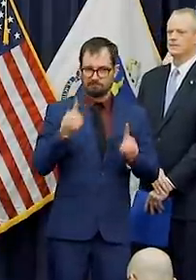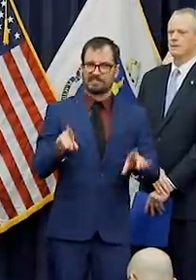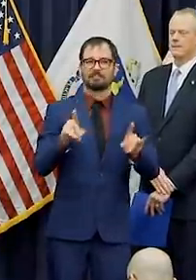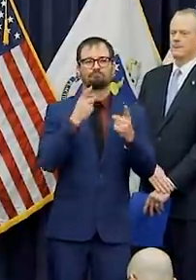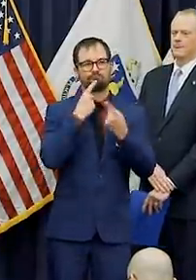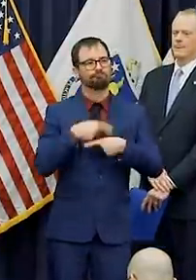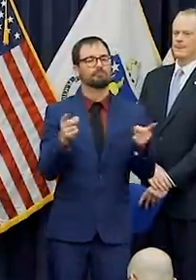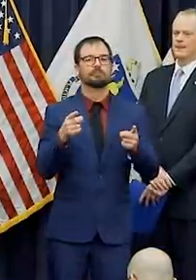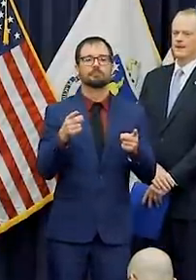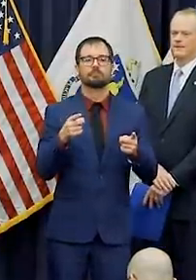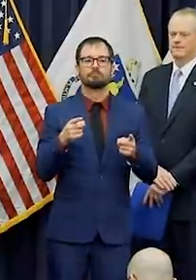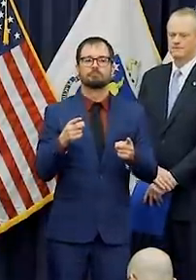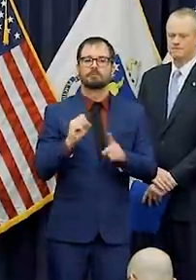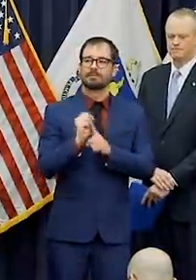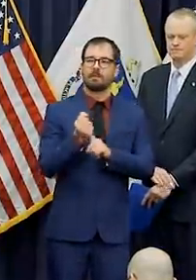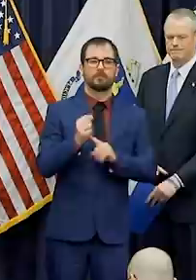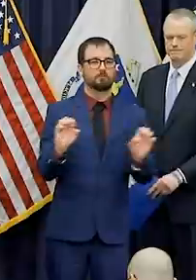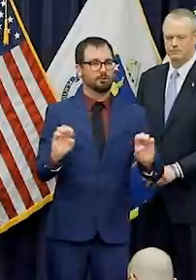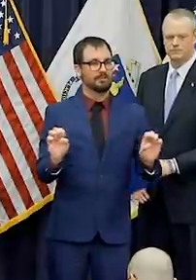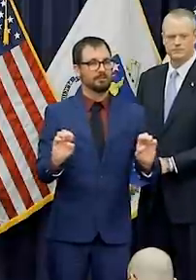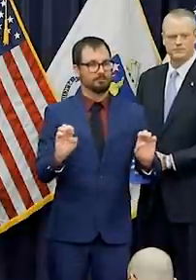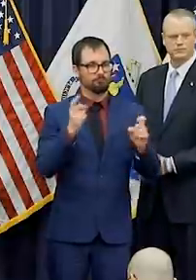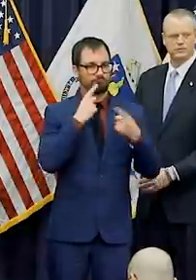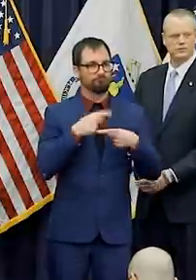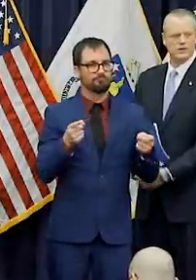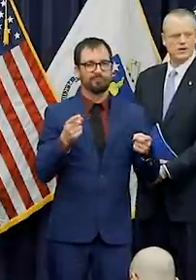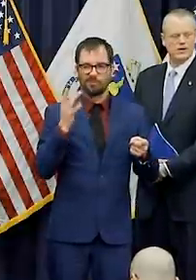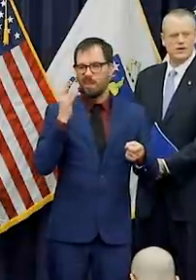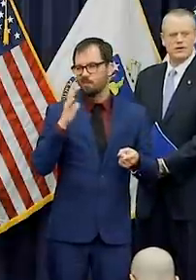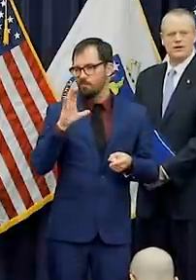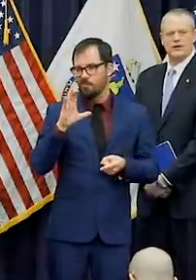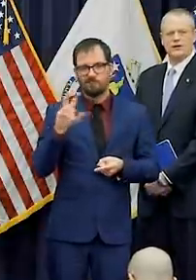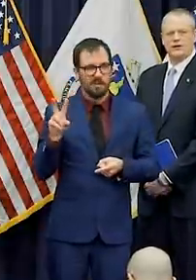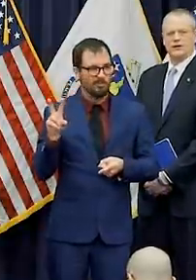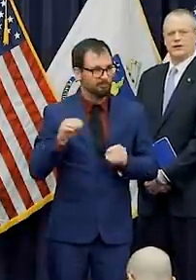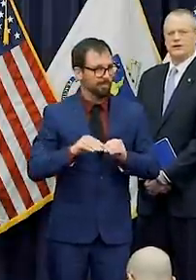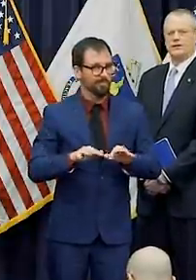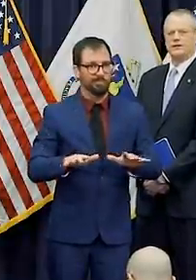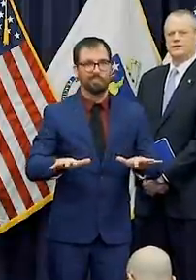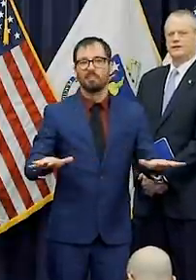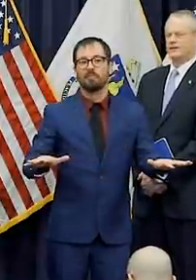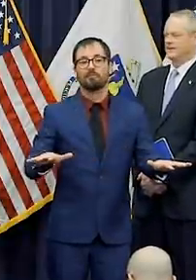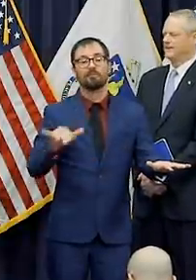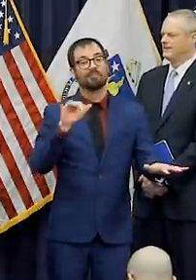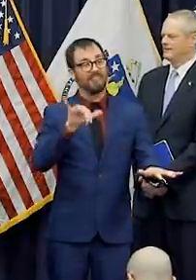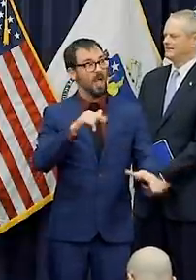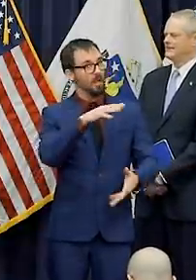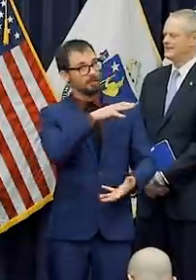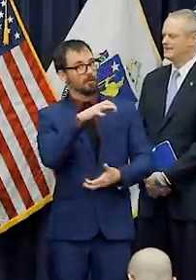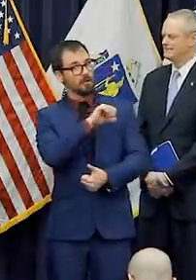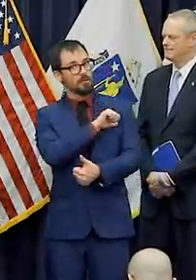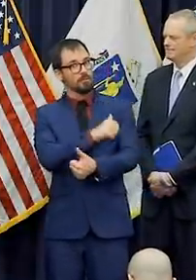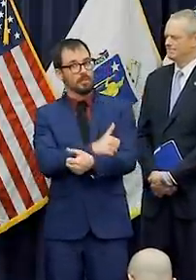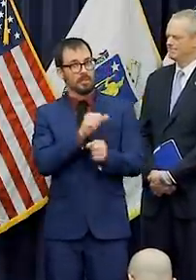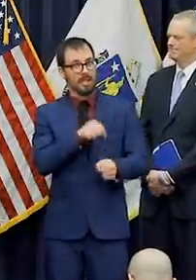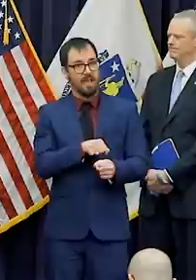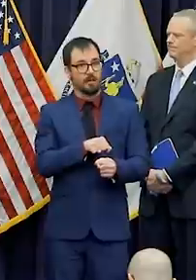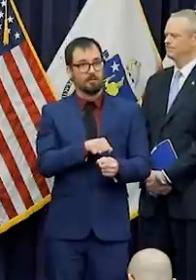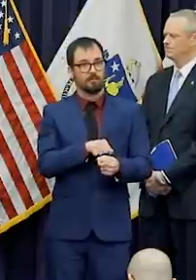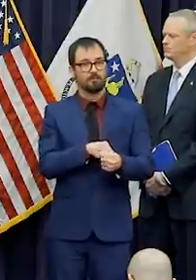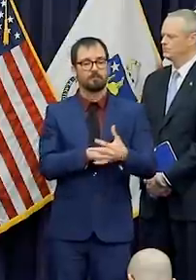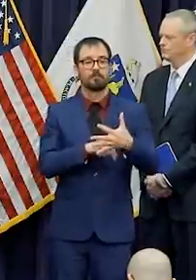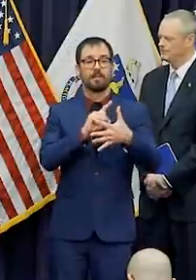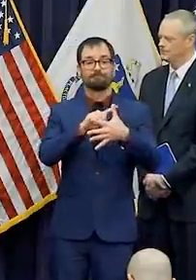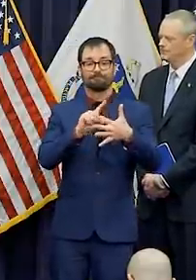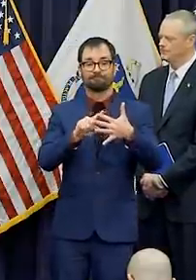of COVID-19. Under that authority today, 5 new public health orders are issued. The